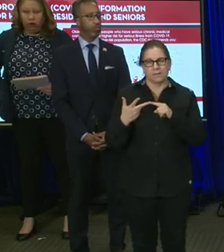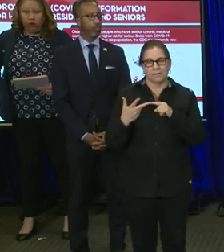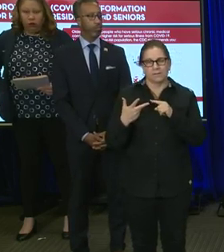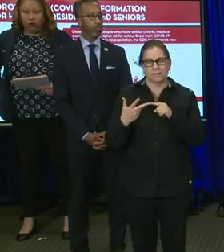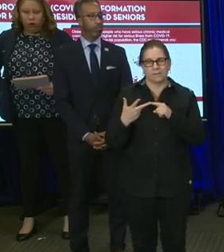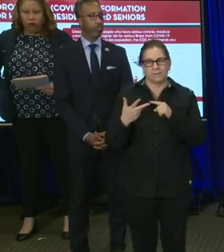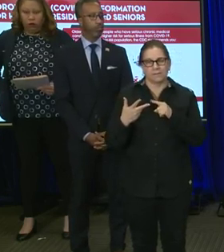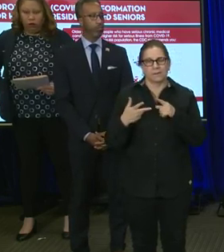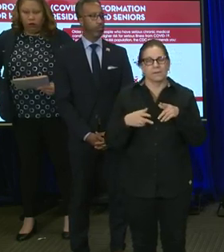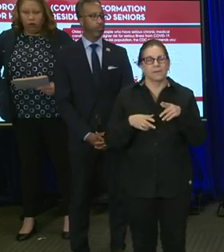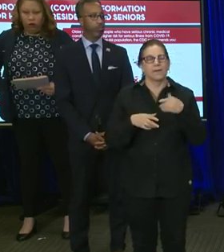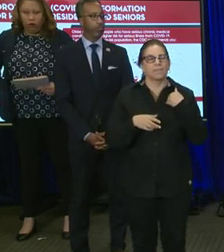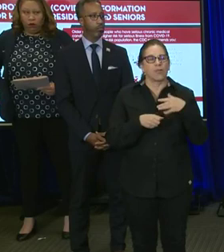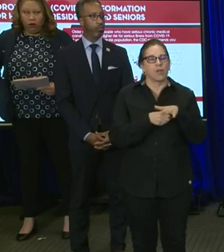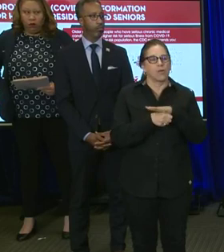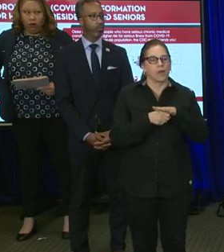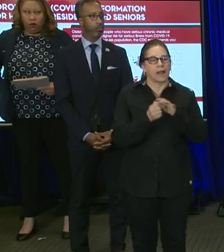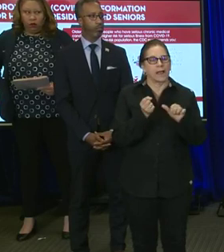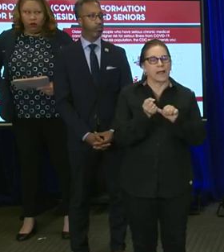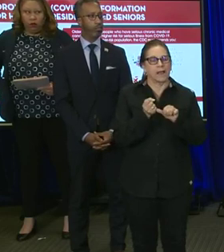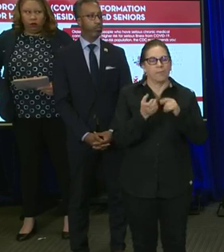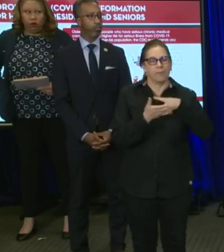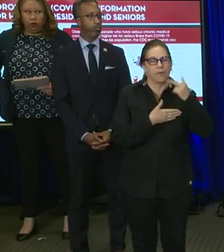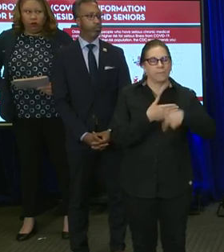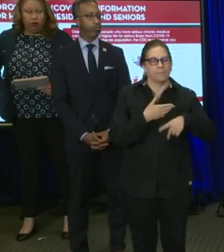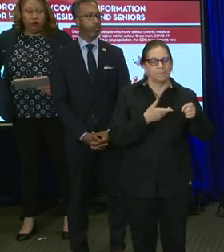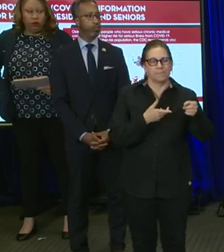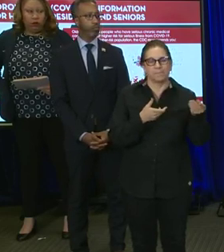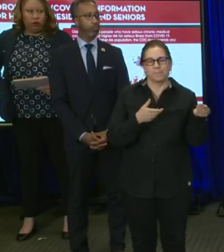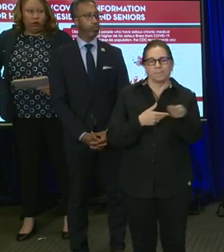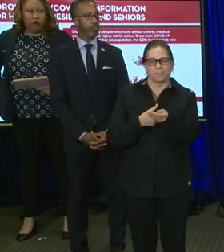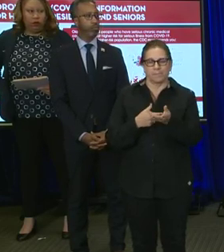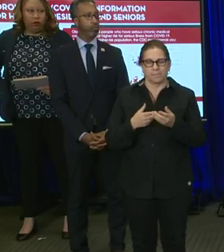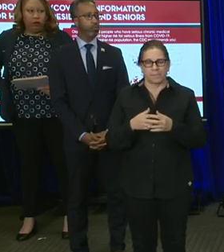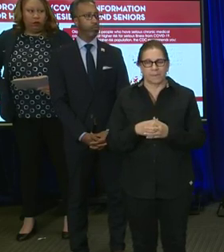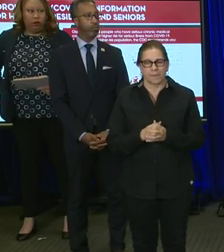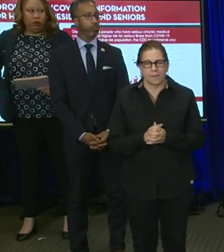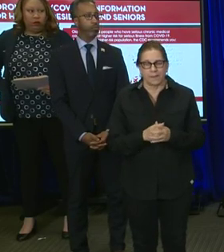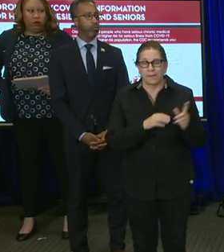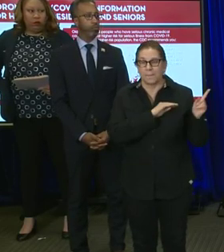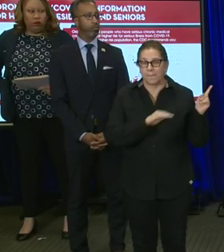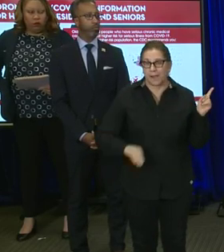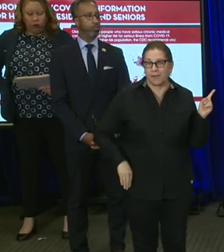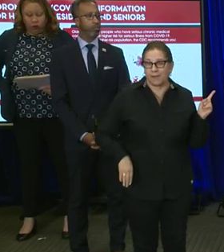Mayor Bowser had submitted a declaration of economic injury to the Small Business